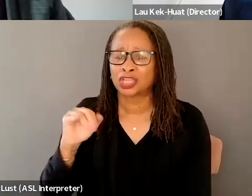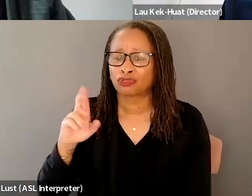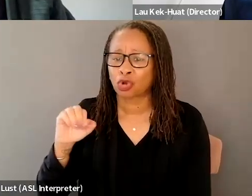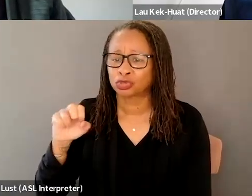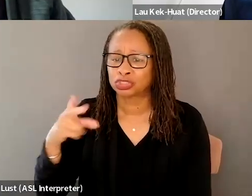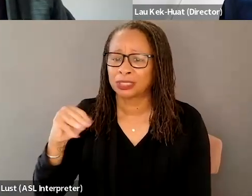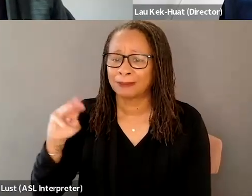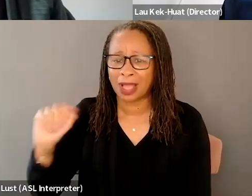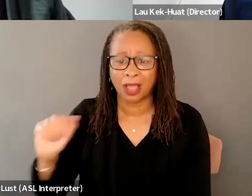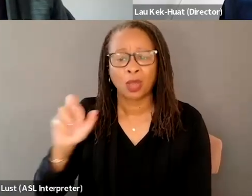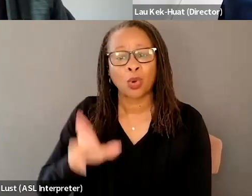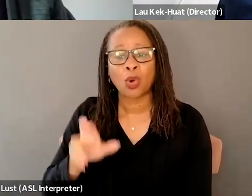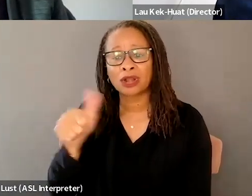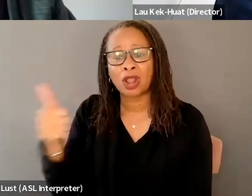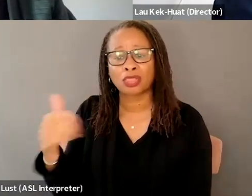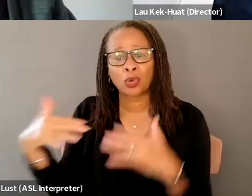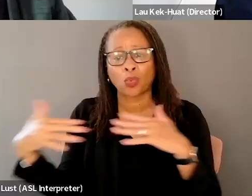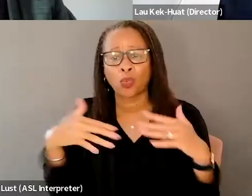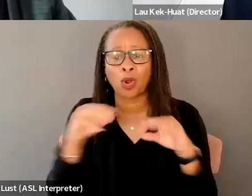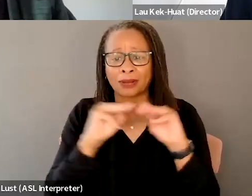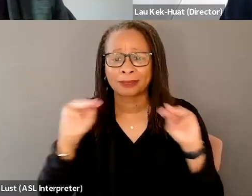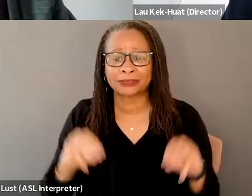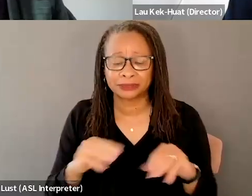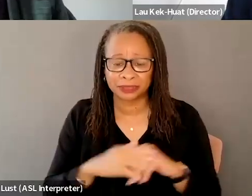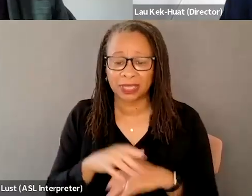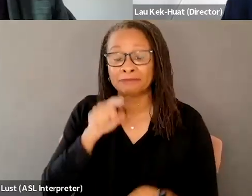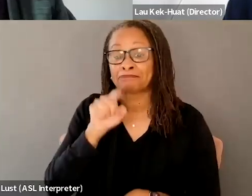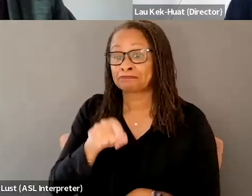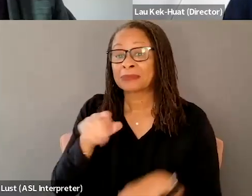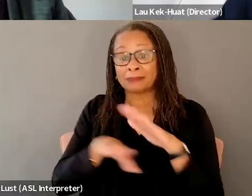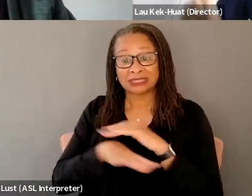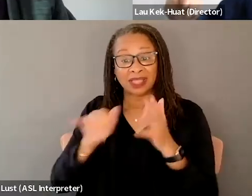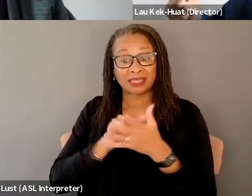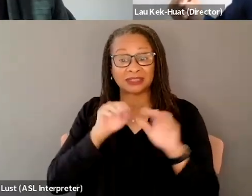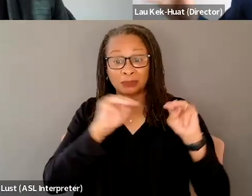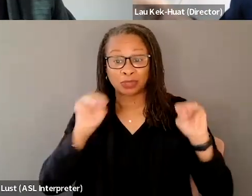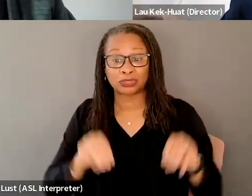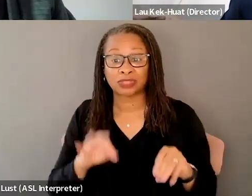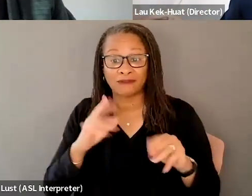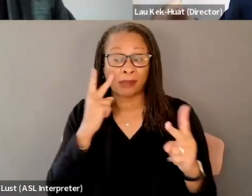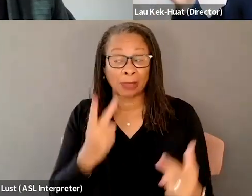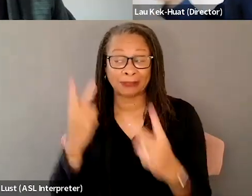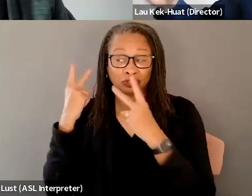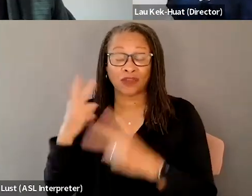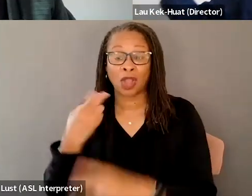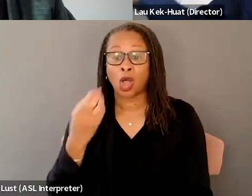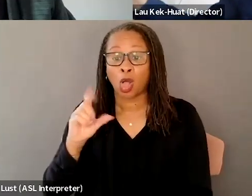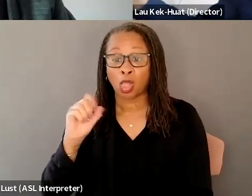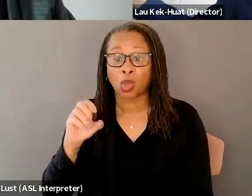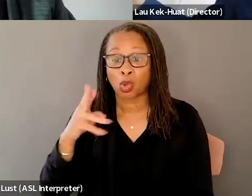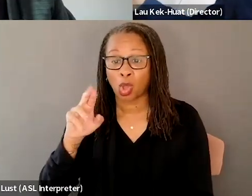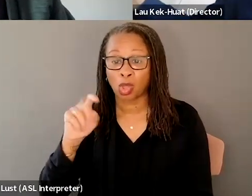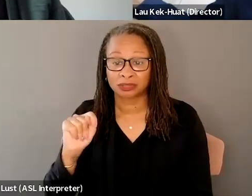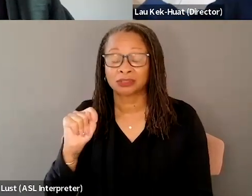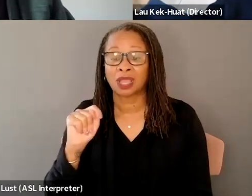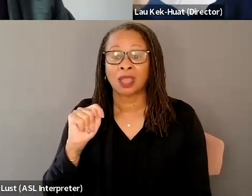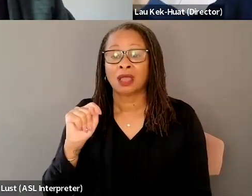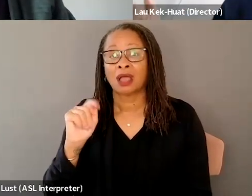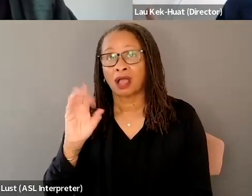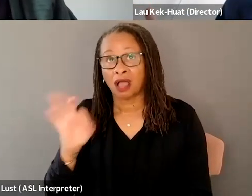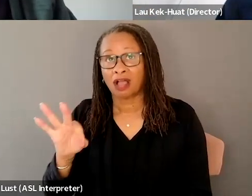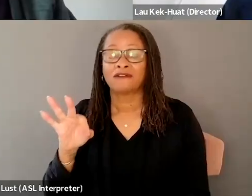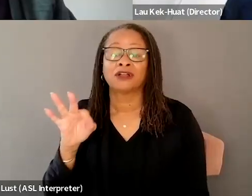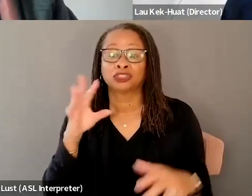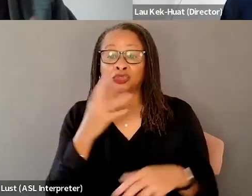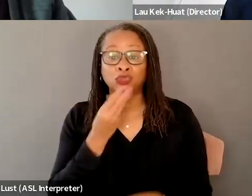war museum? It basically is a museum of in memory of Holocaust of Jews by Nazis. I Uh,